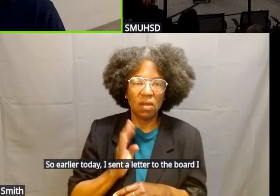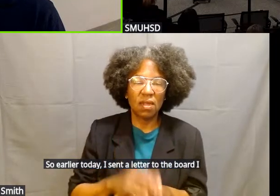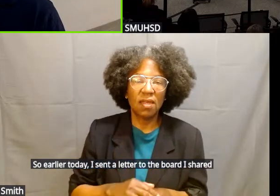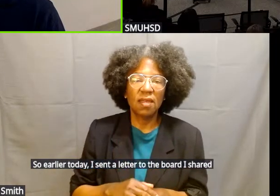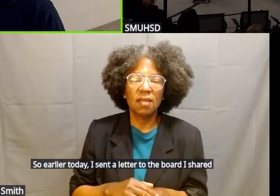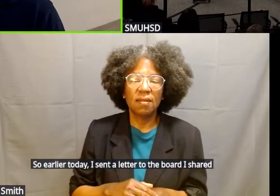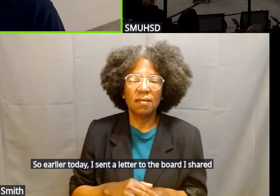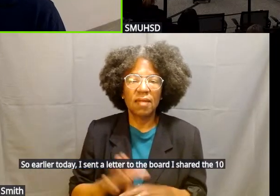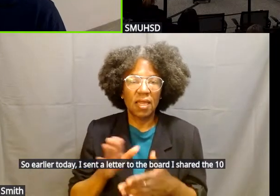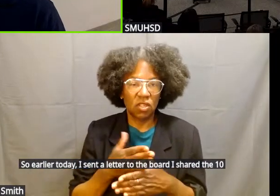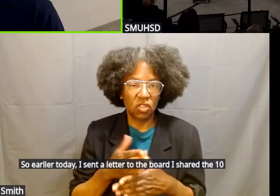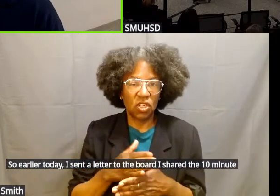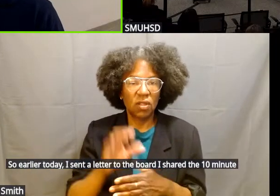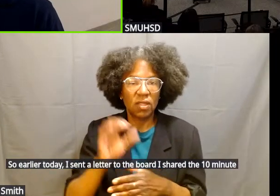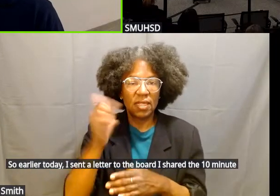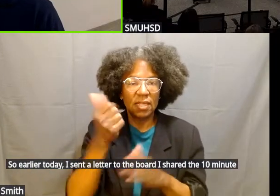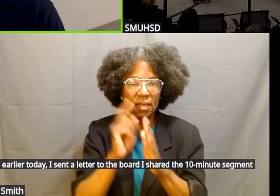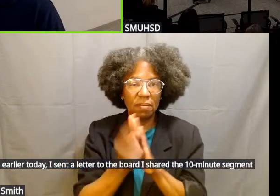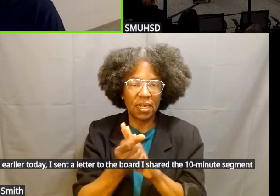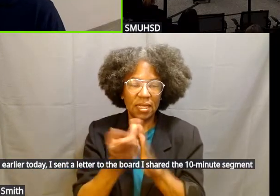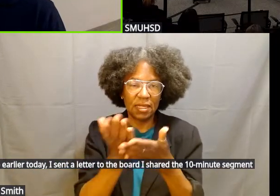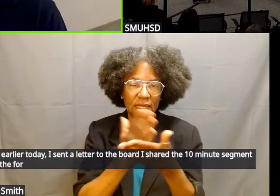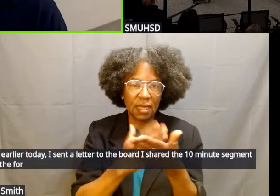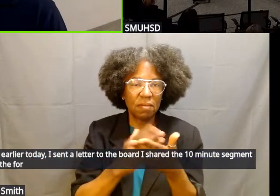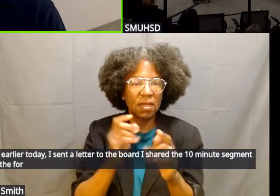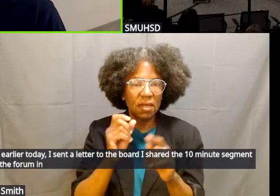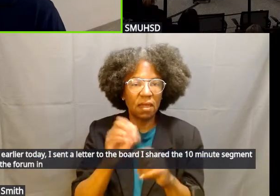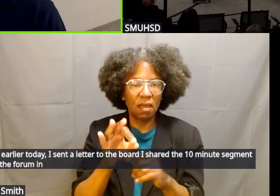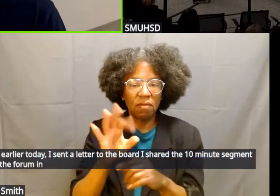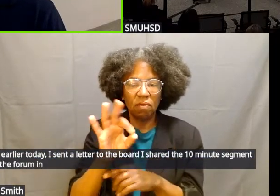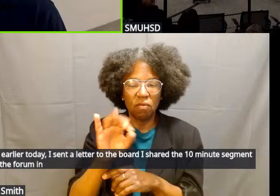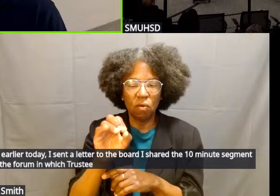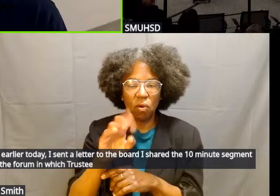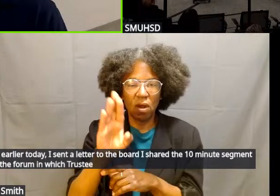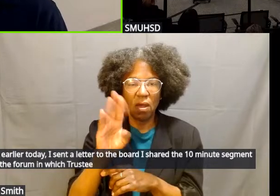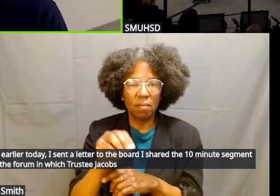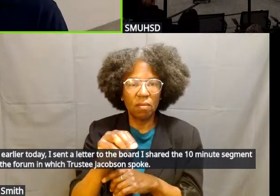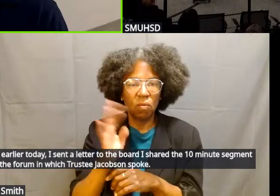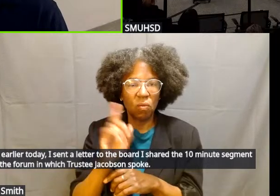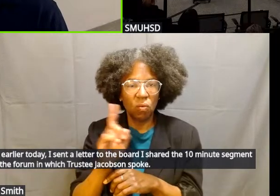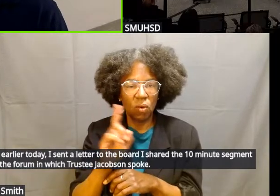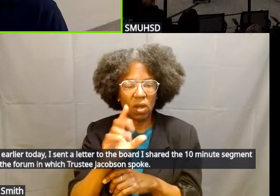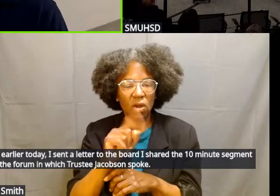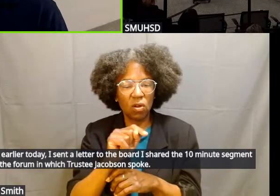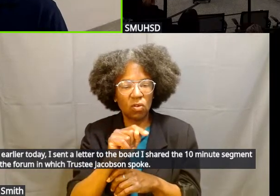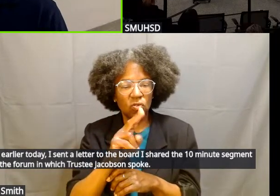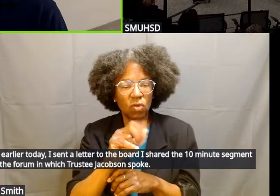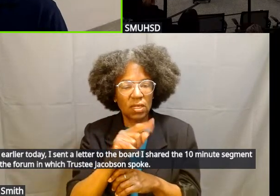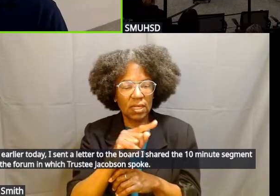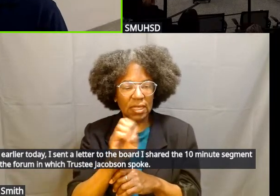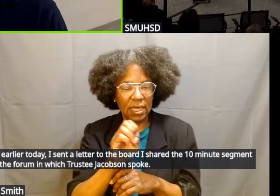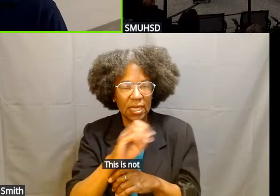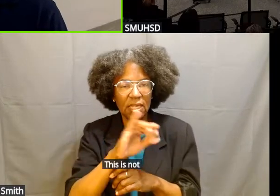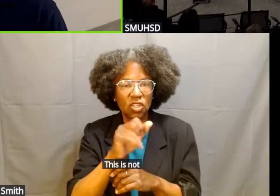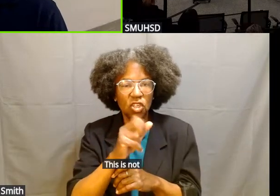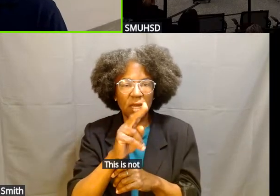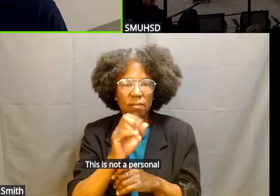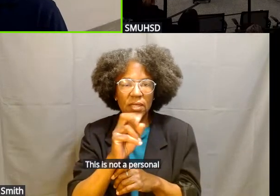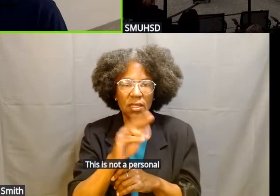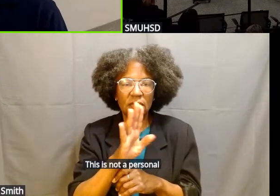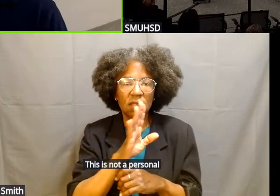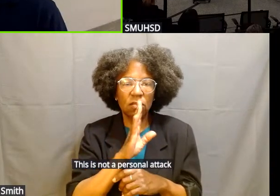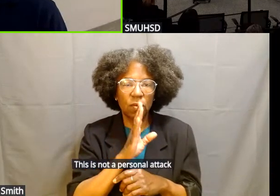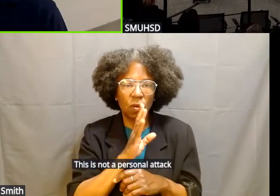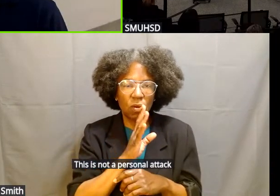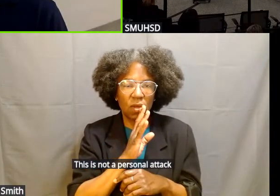10-minute segment of the forum in which Trustee Jacobson spoke. This is not a personal attack. This